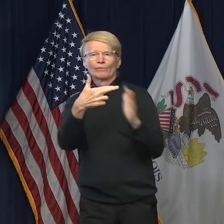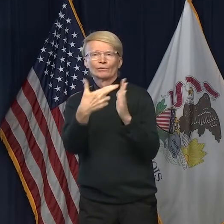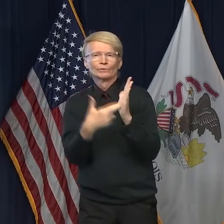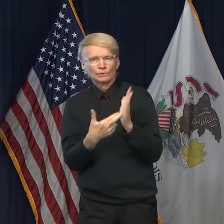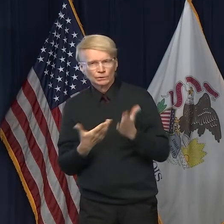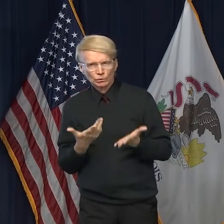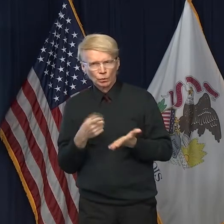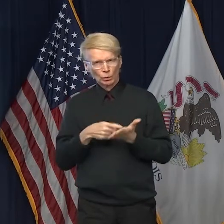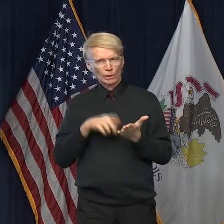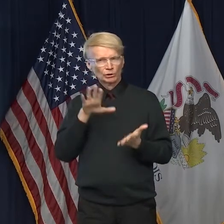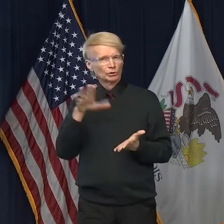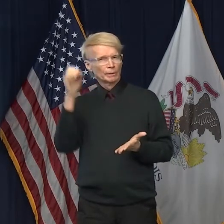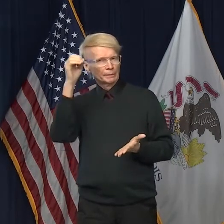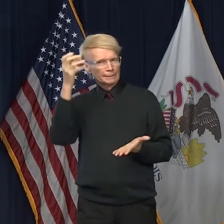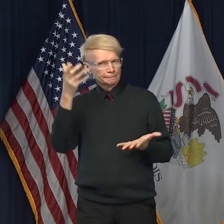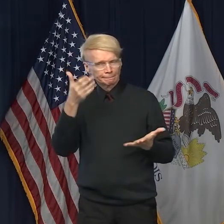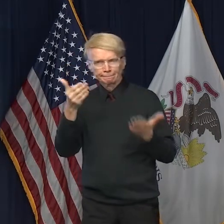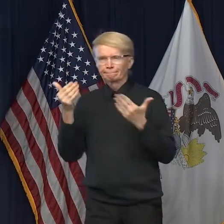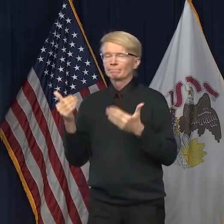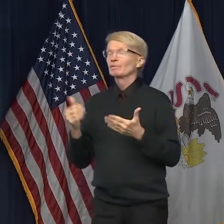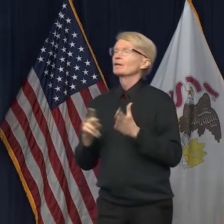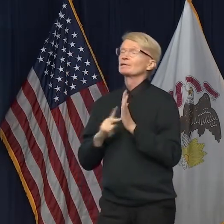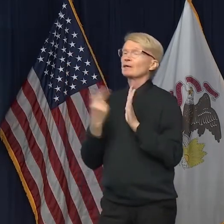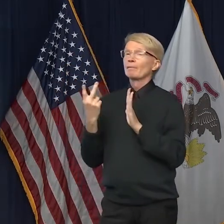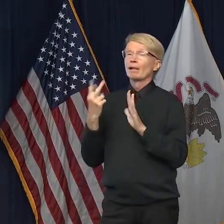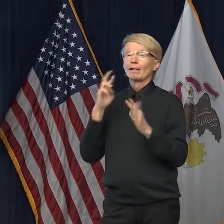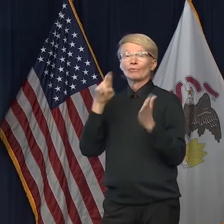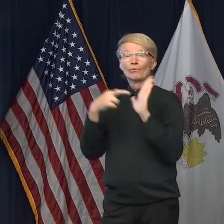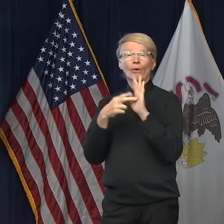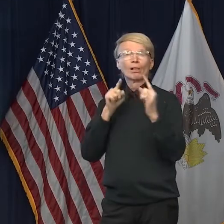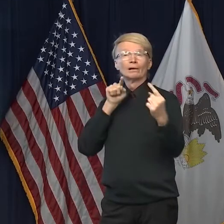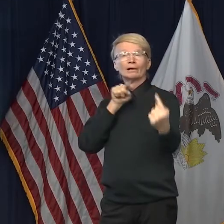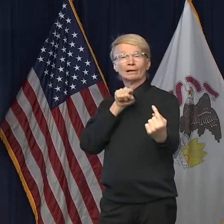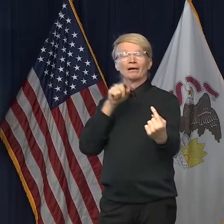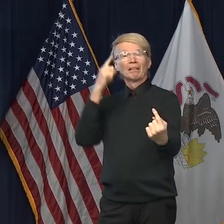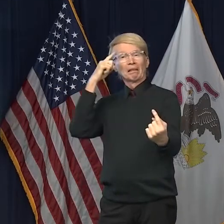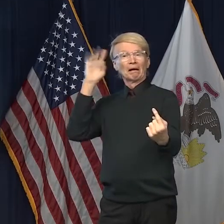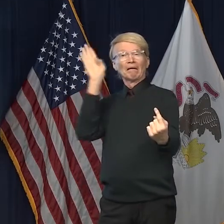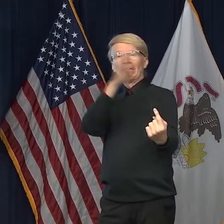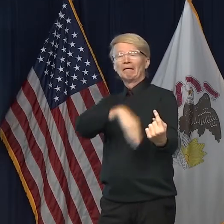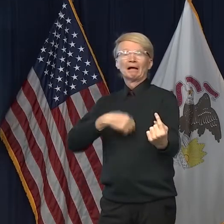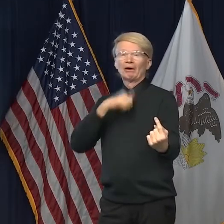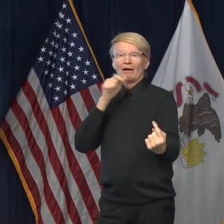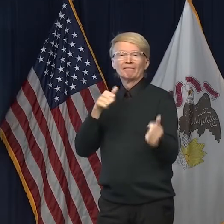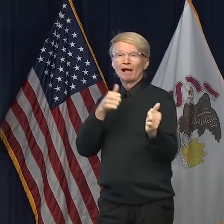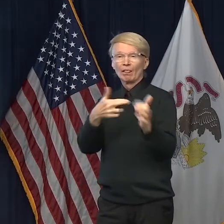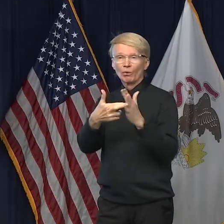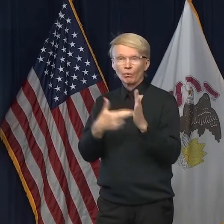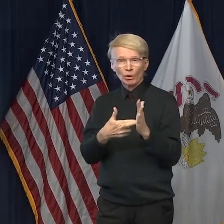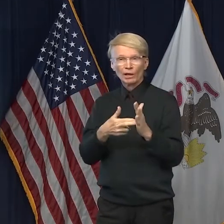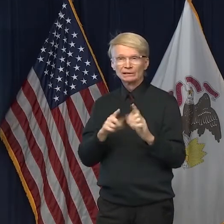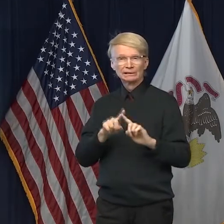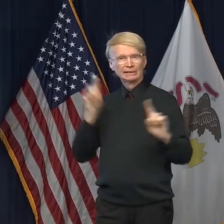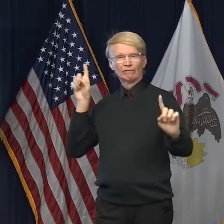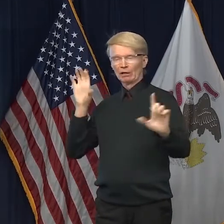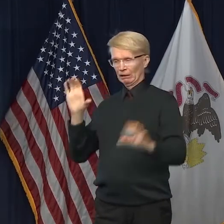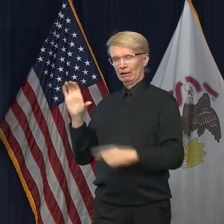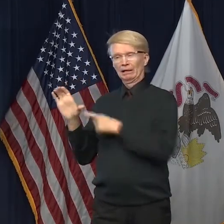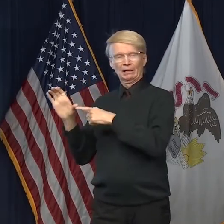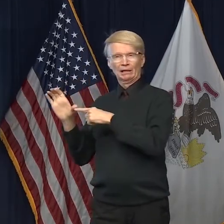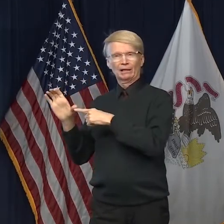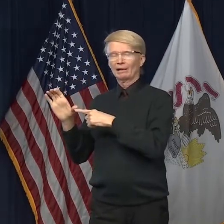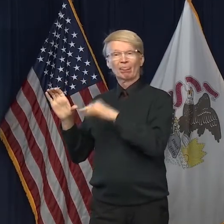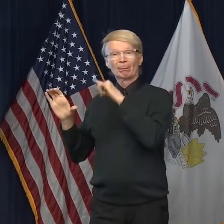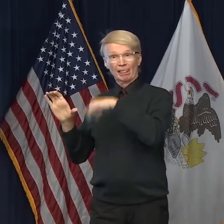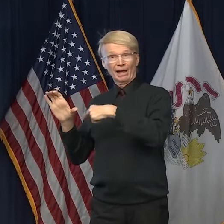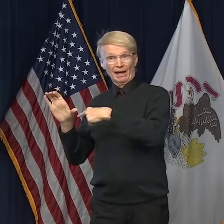What do you say about that? Yeah, the double standard is the people out there that think that they don't need to follow the rules. Those people out there have